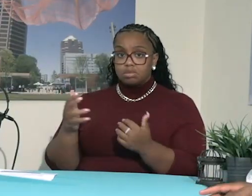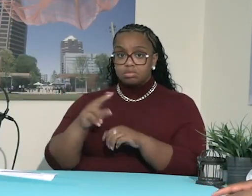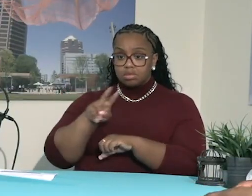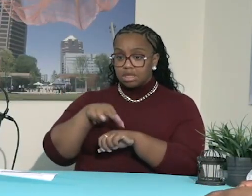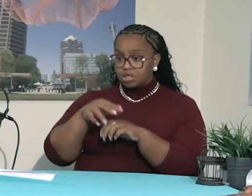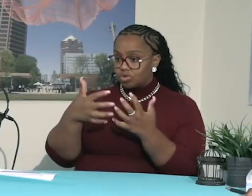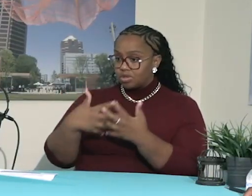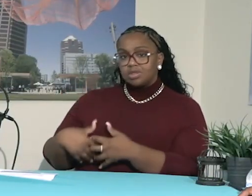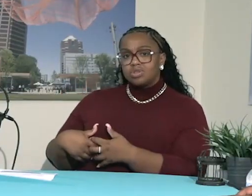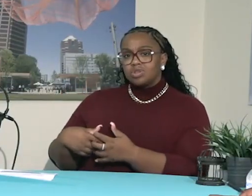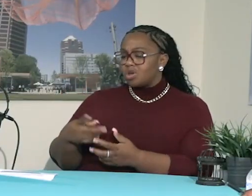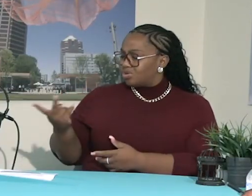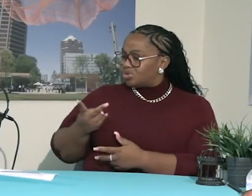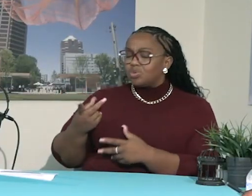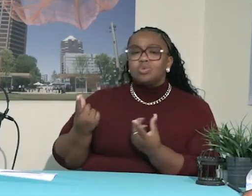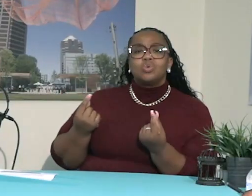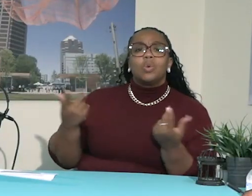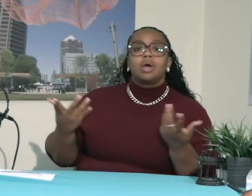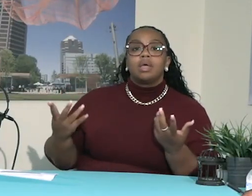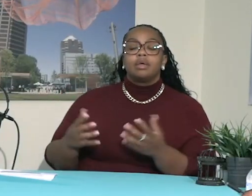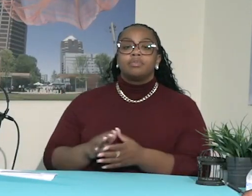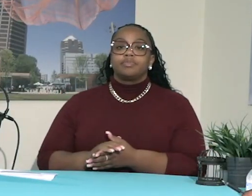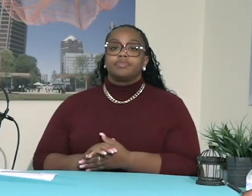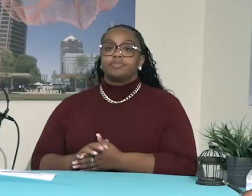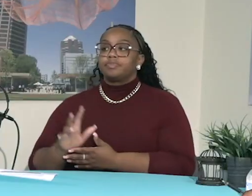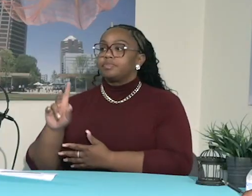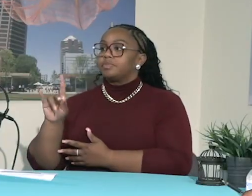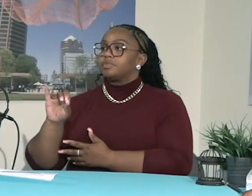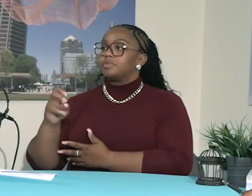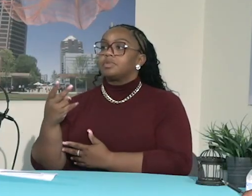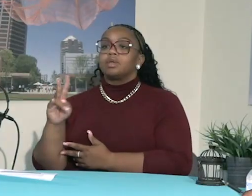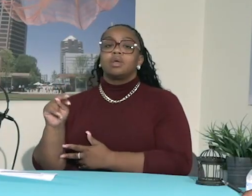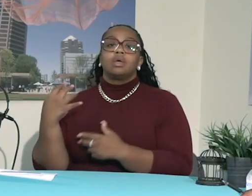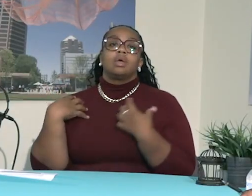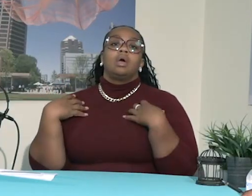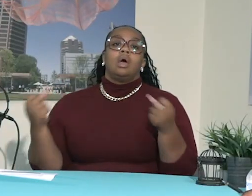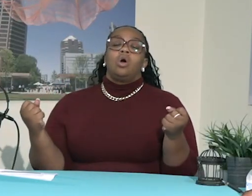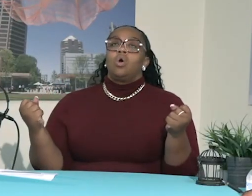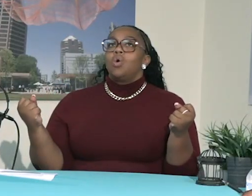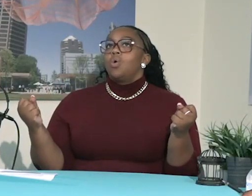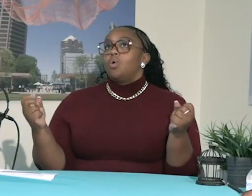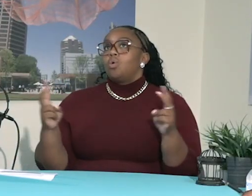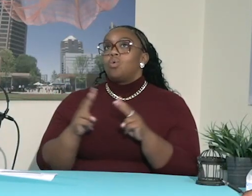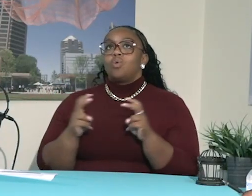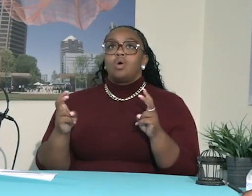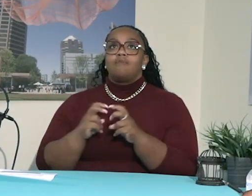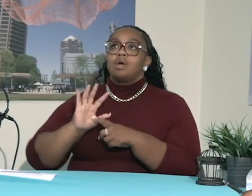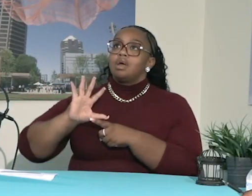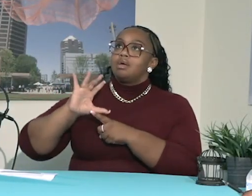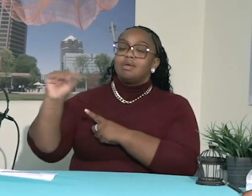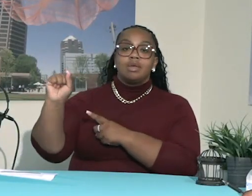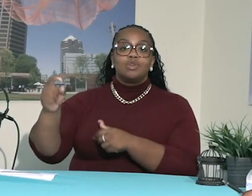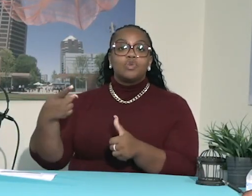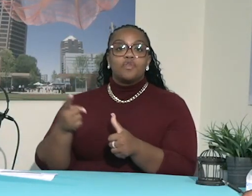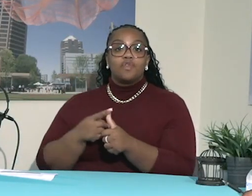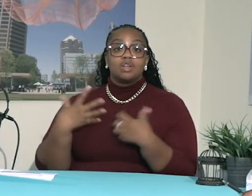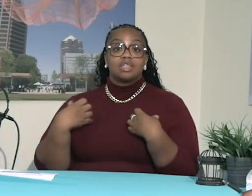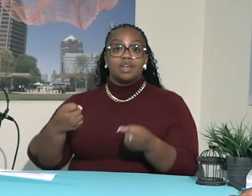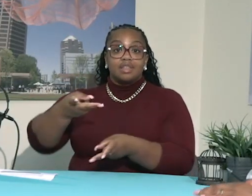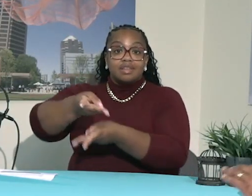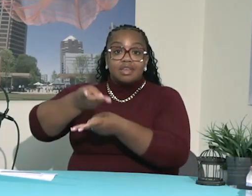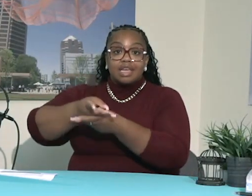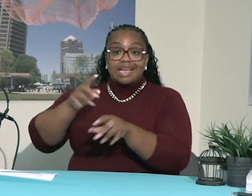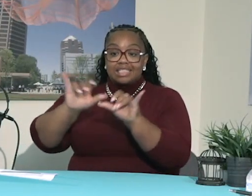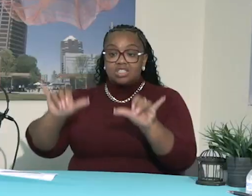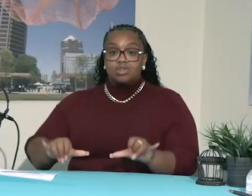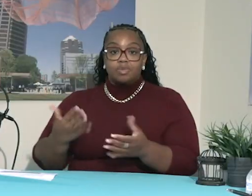guys cooking up together? Cone Health has been absolutely extraordinary. They have been the first healthcare system here in North